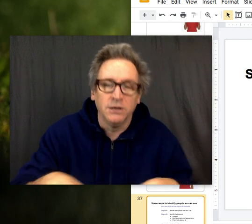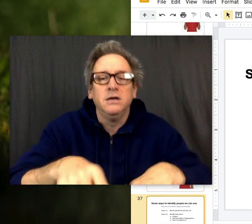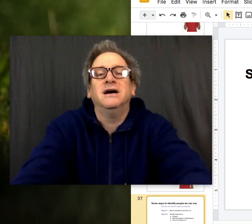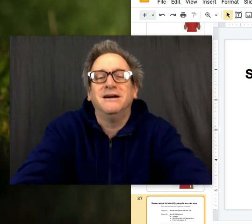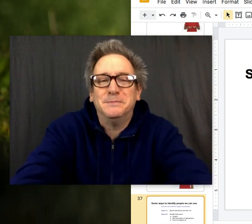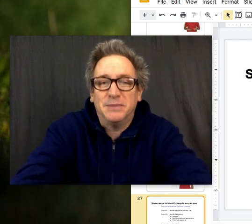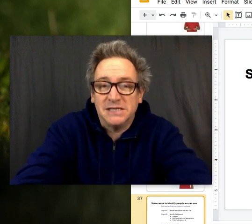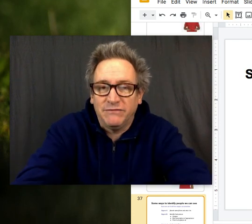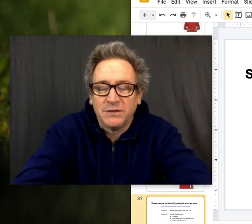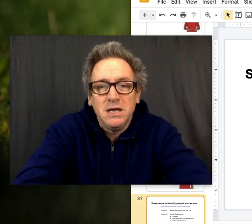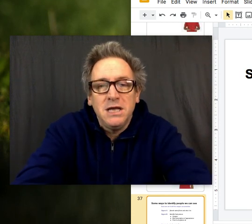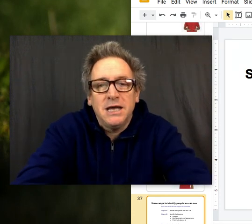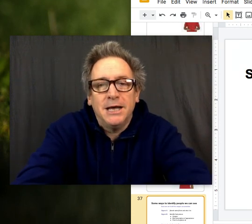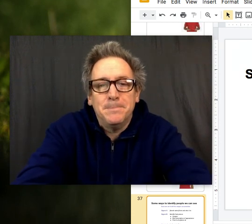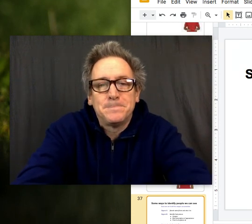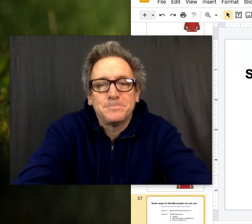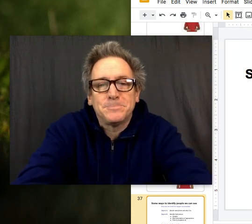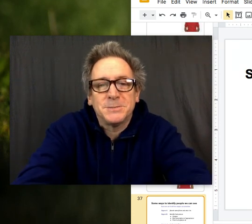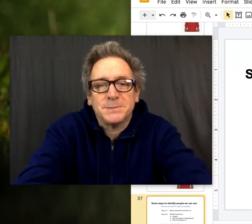hand. Be safe.